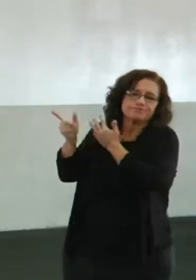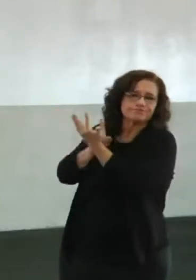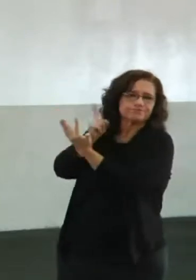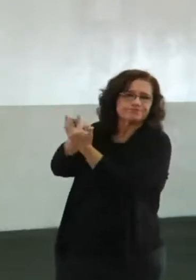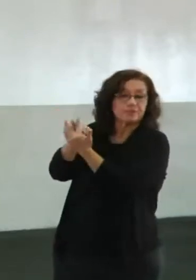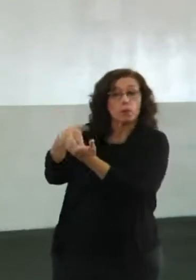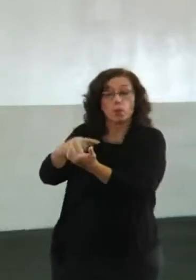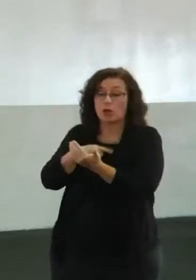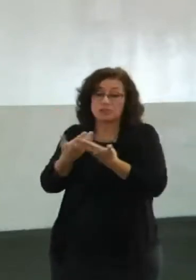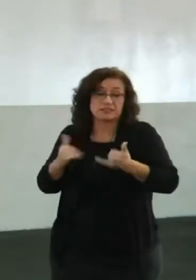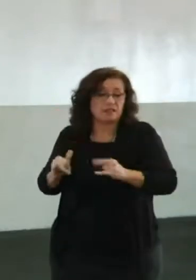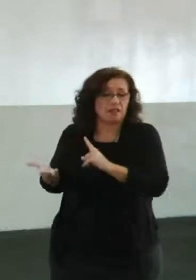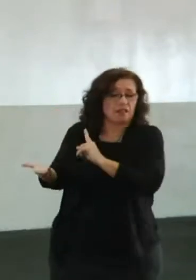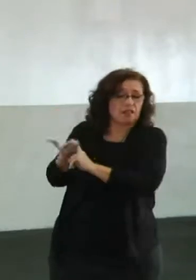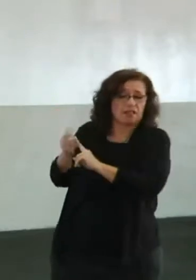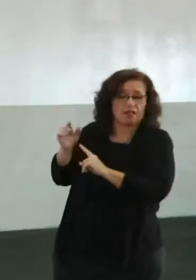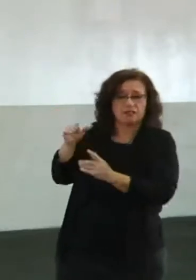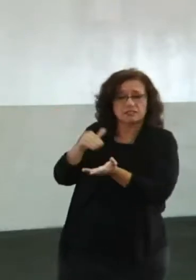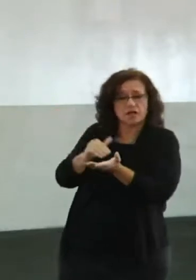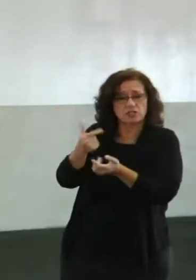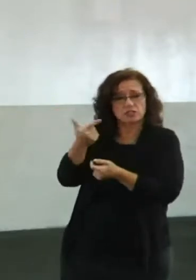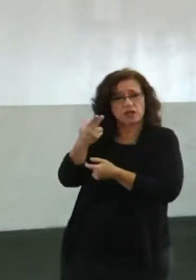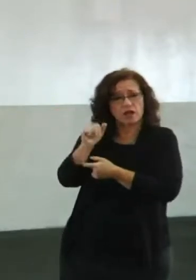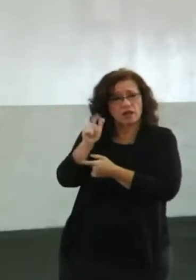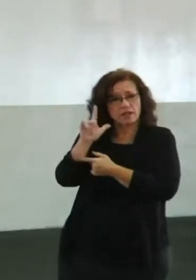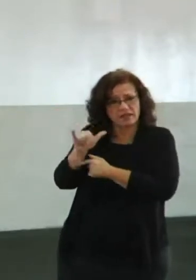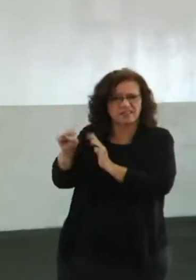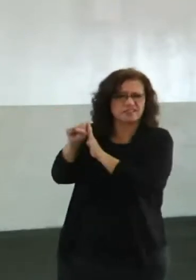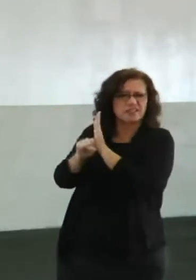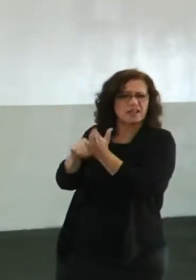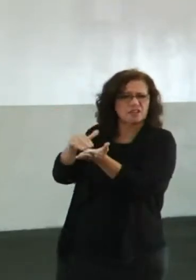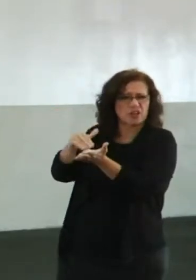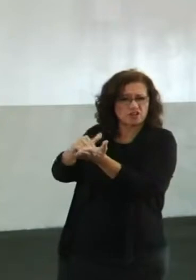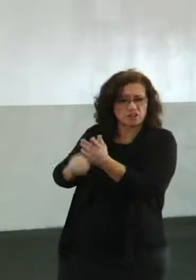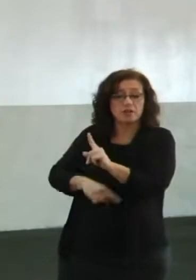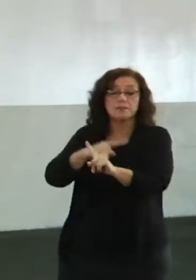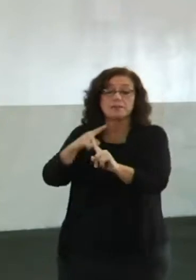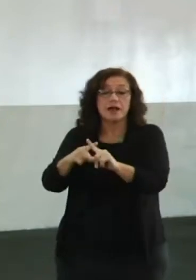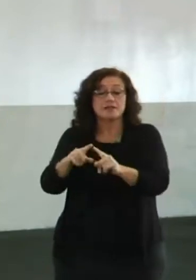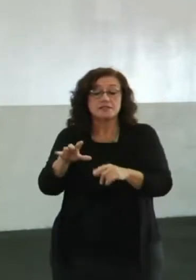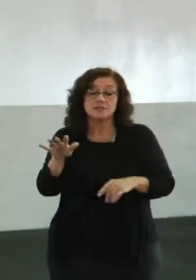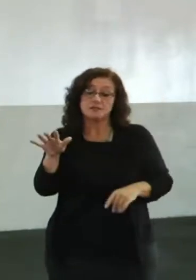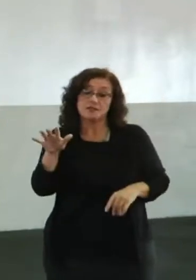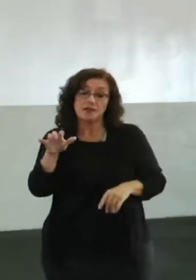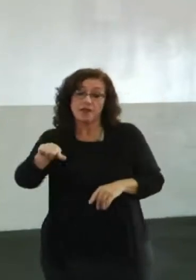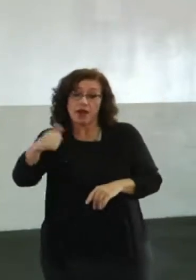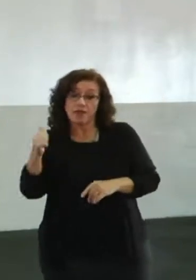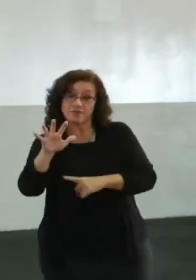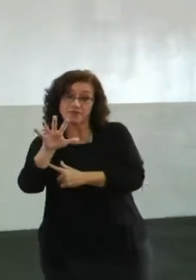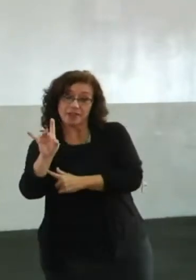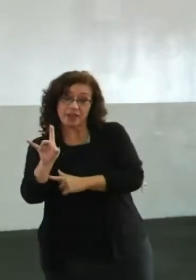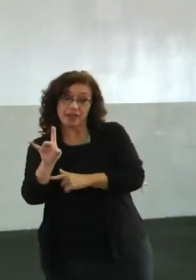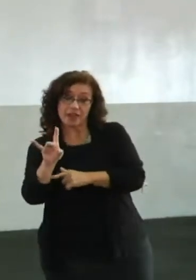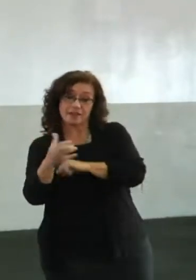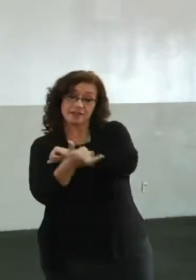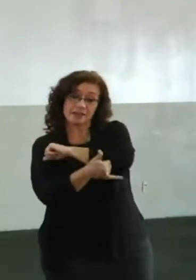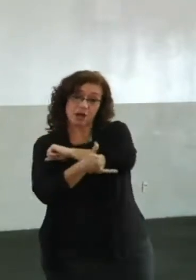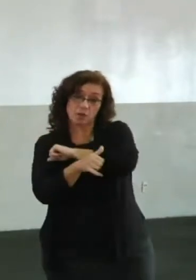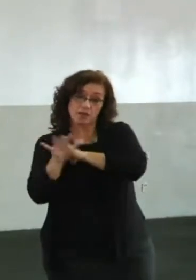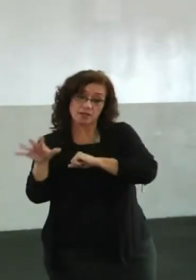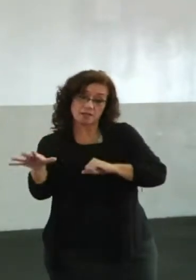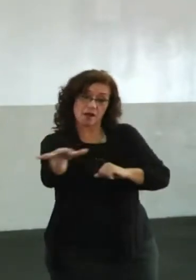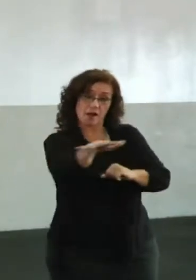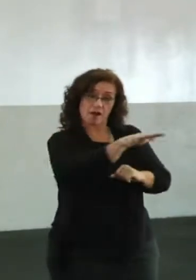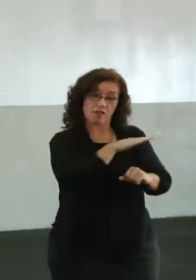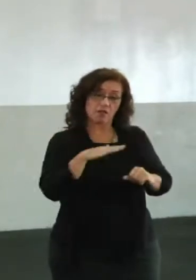Gawley directly, with a group of counties, with all of our 58 counties, and with our larger urban counties that we're partners with, and to